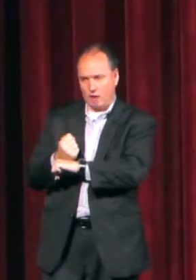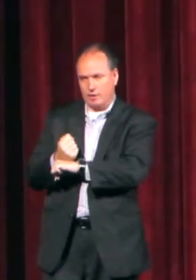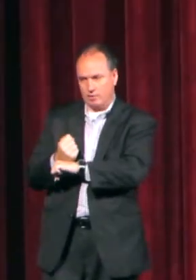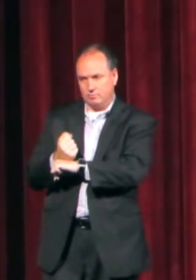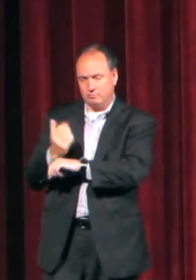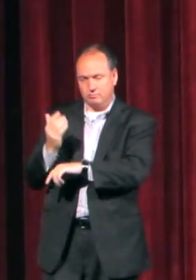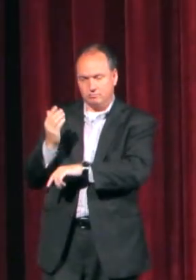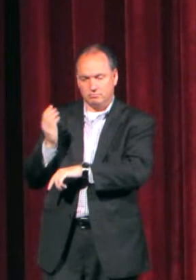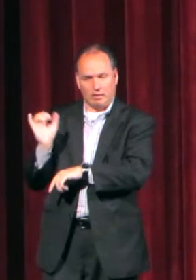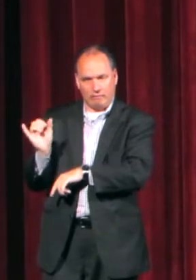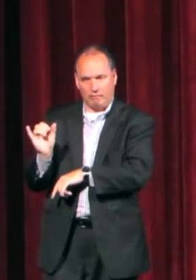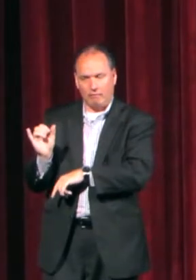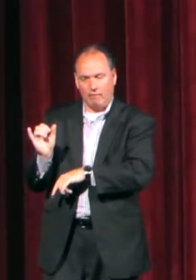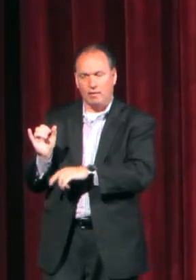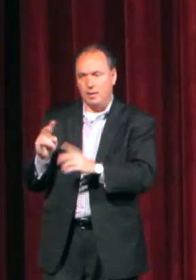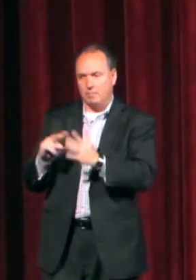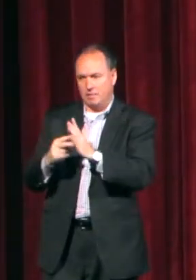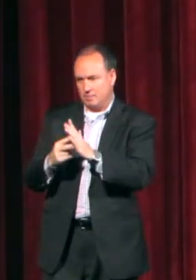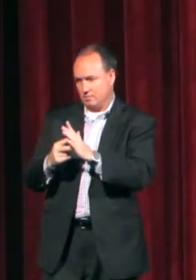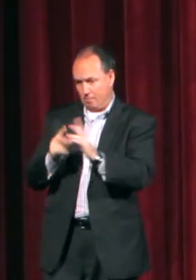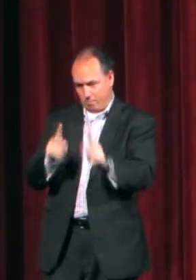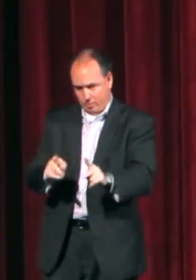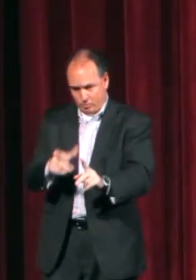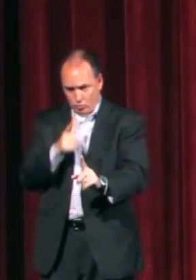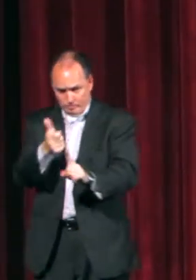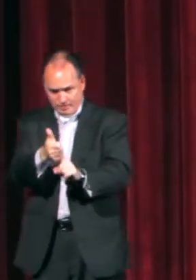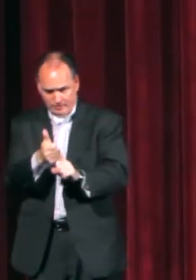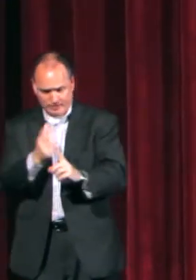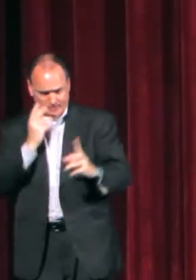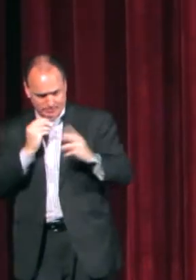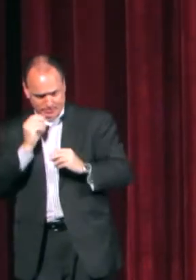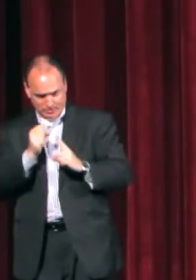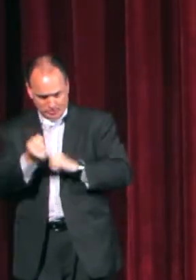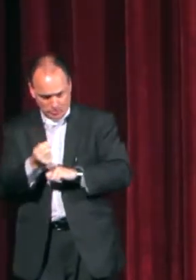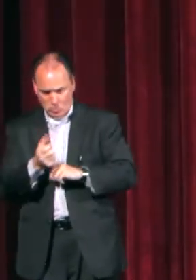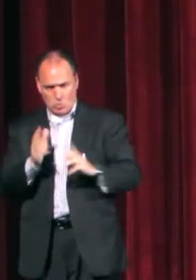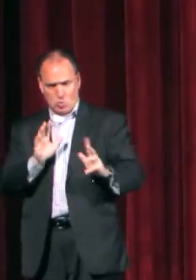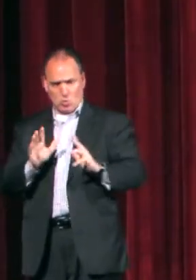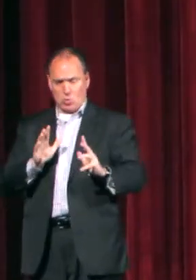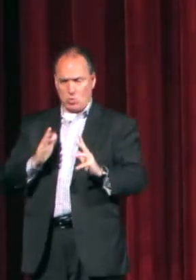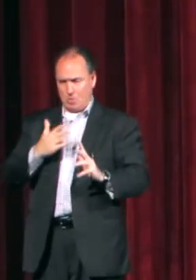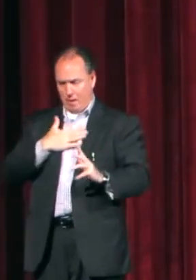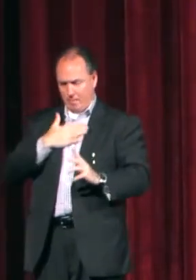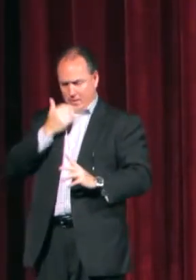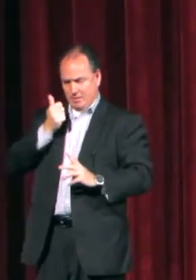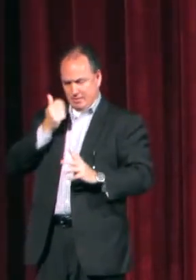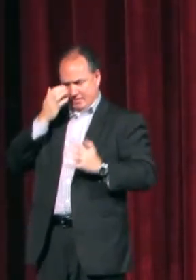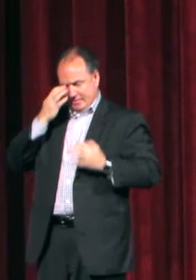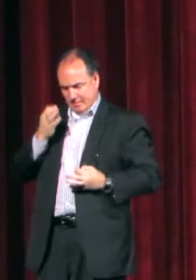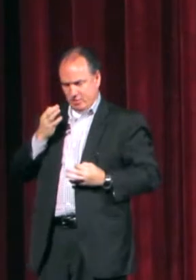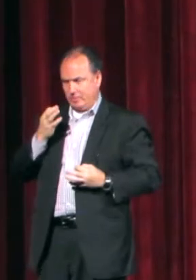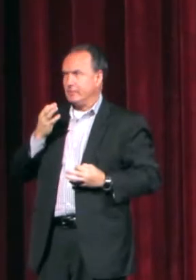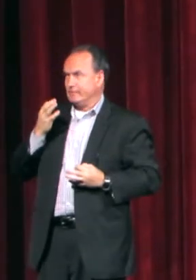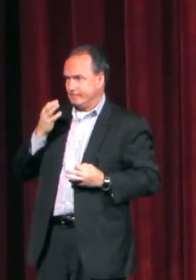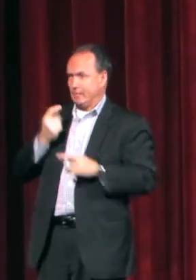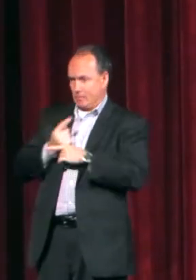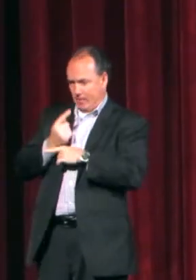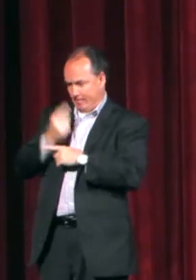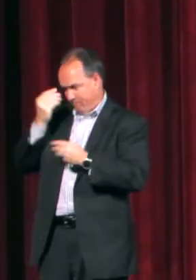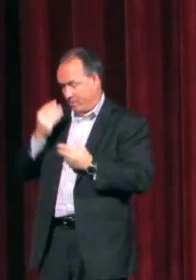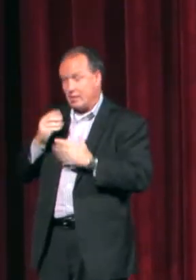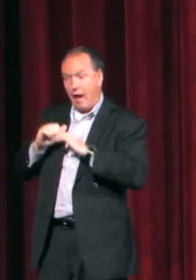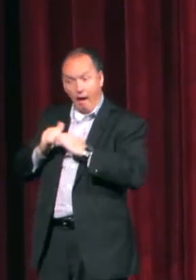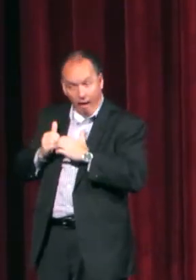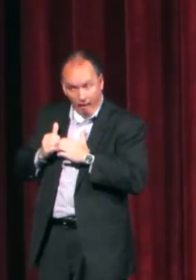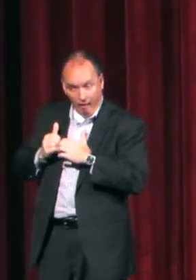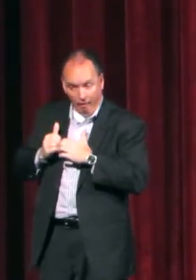I said, it empowers a person going through some type of critical incident to make the best informed decision. So the way they can do